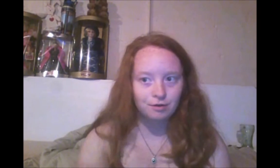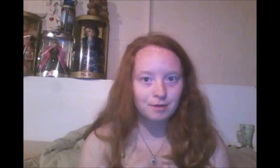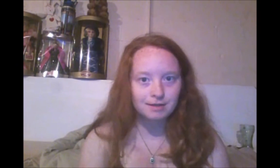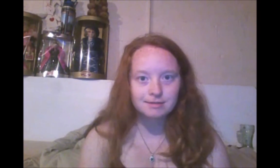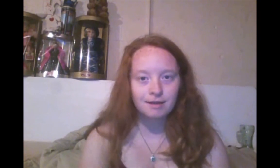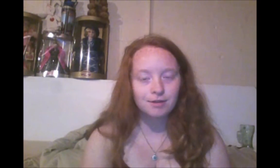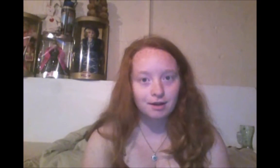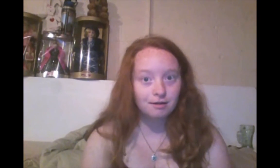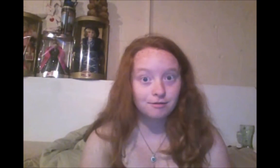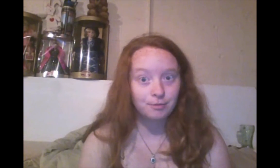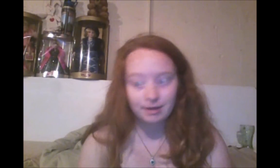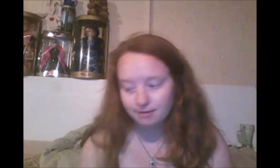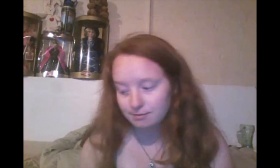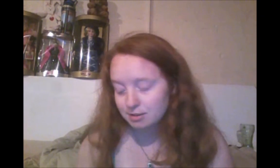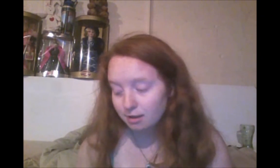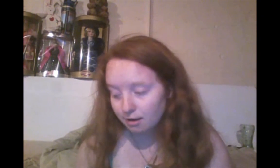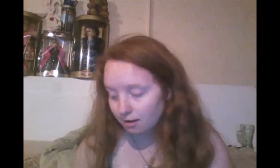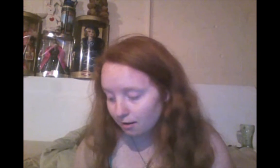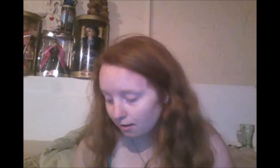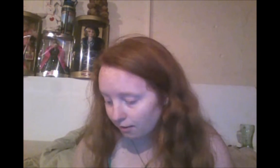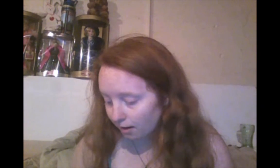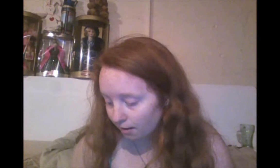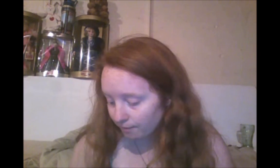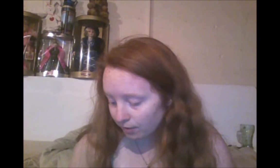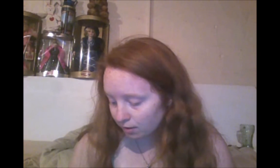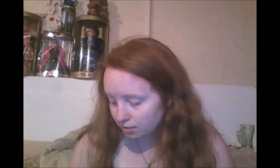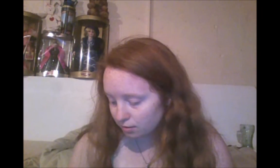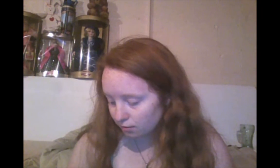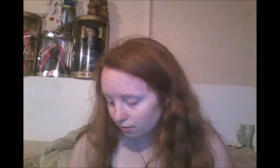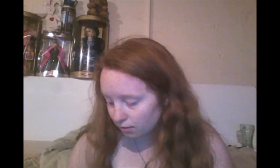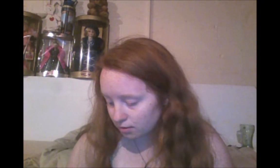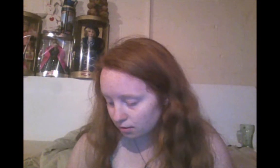because I've done it so many times. Okay. So, let's see.